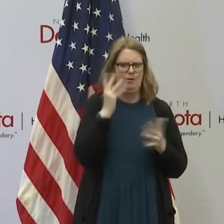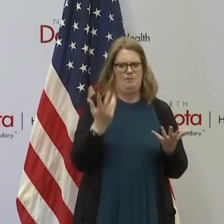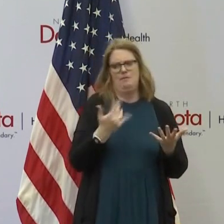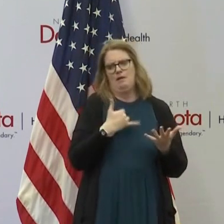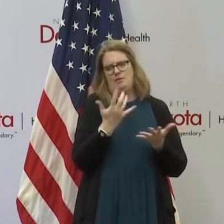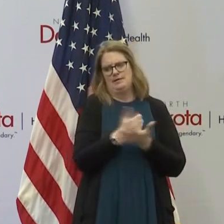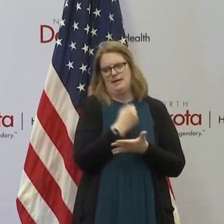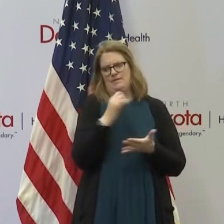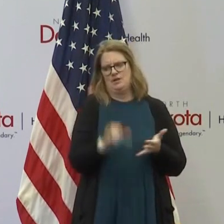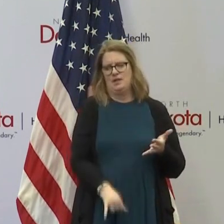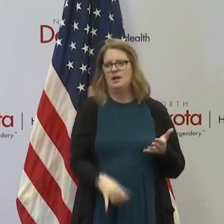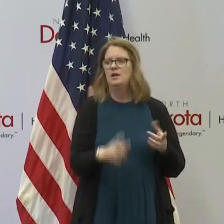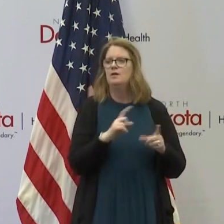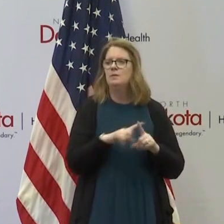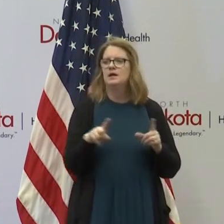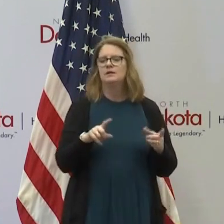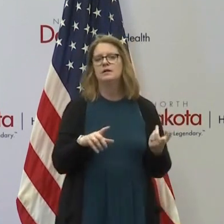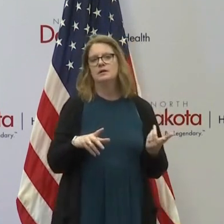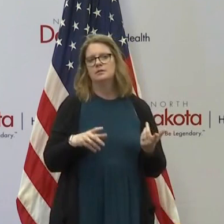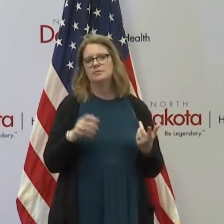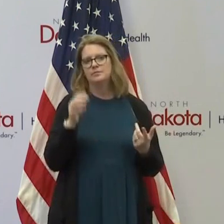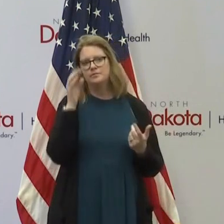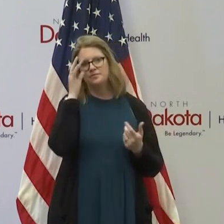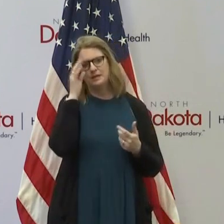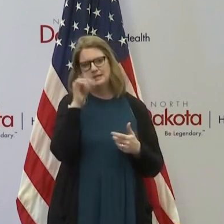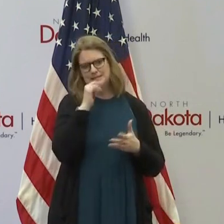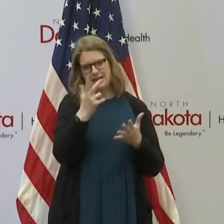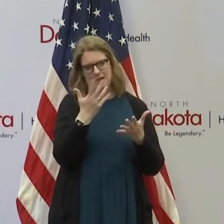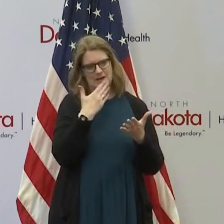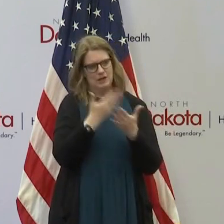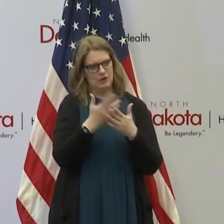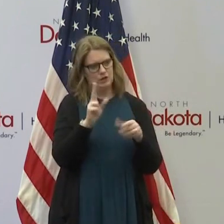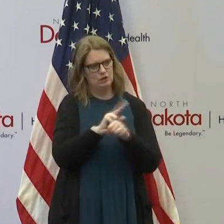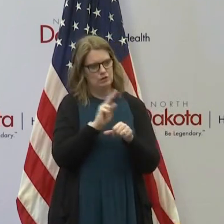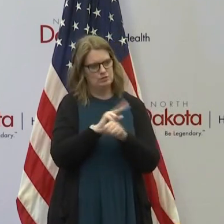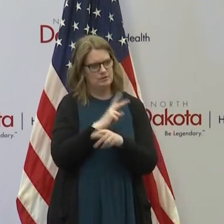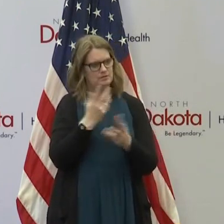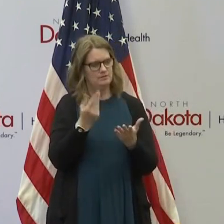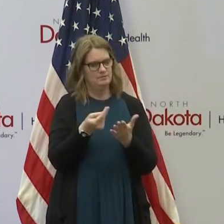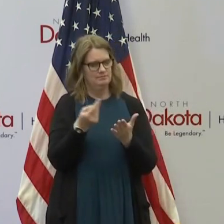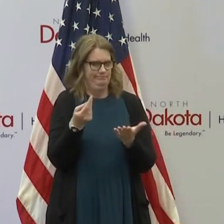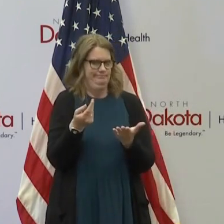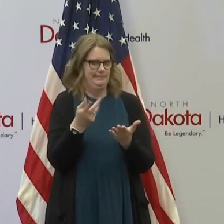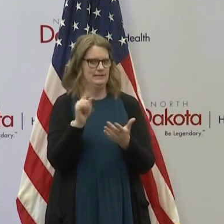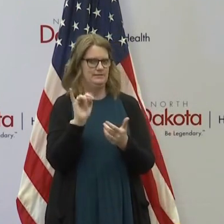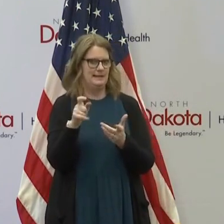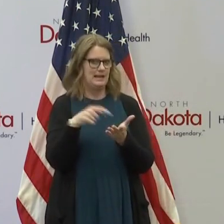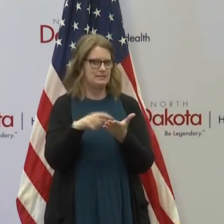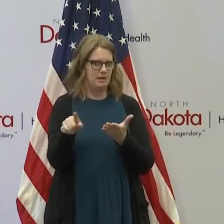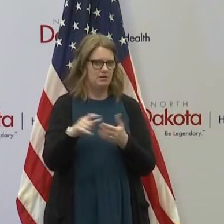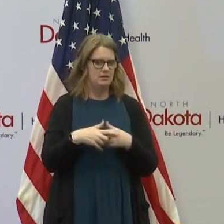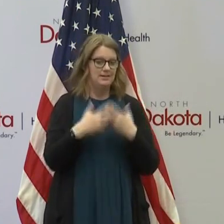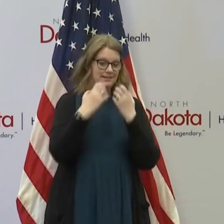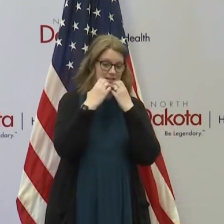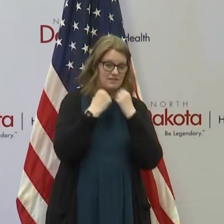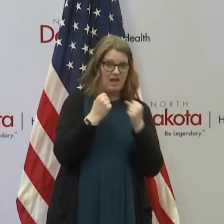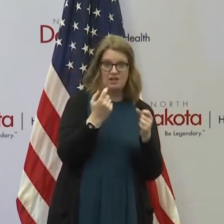do. And so it is I think that, and it's not a good use of taxpayer dollar to pay people not to work. I mean, there's value in